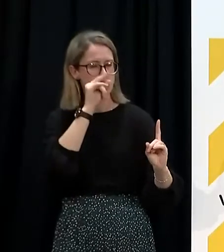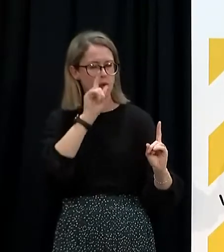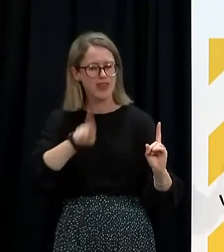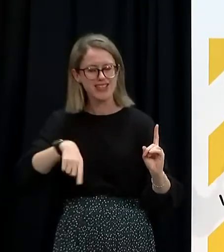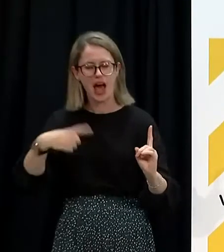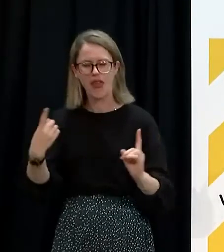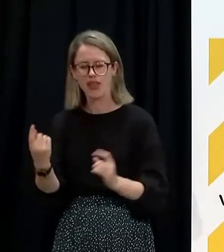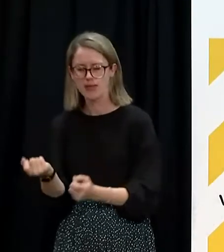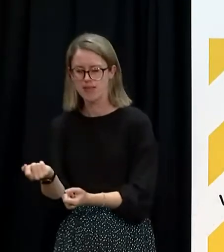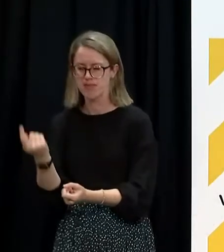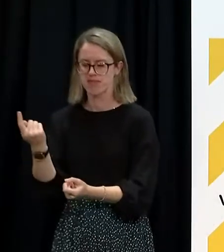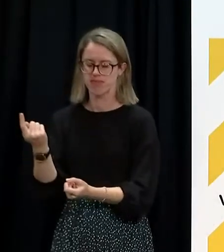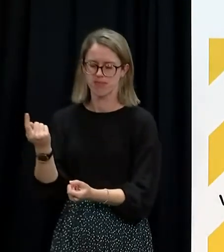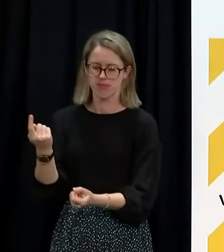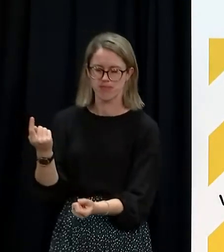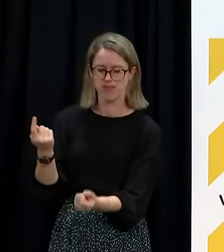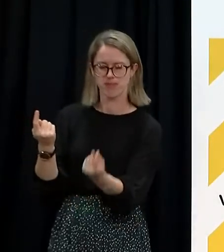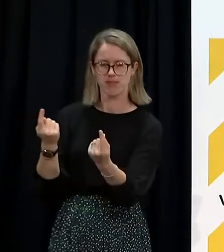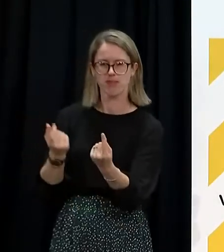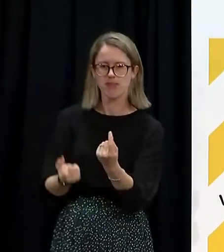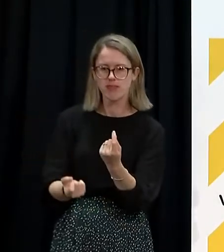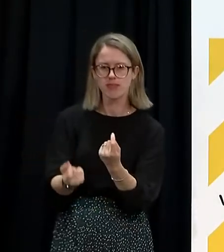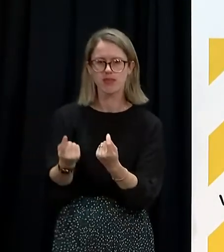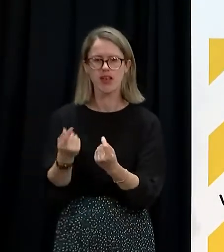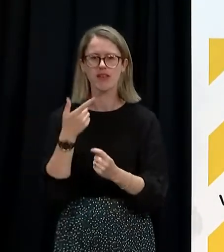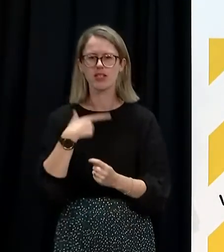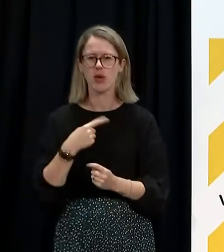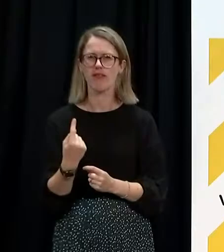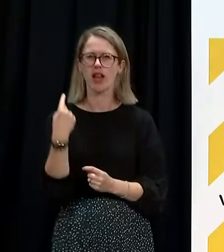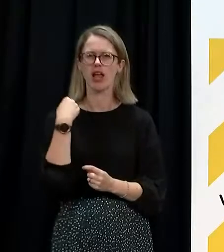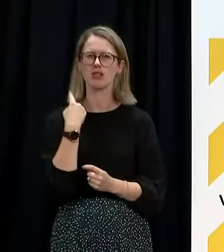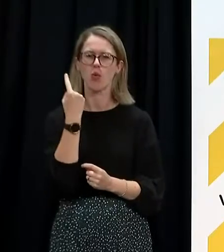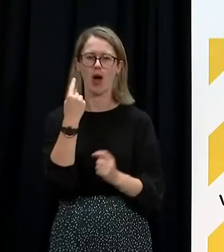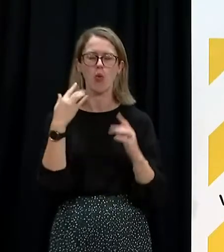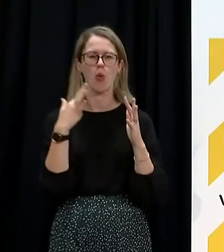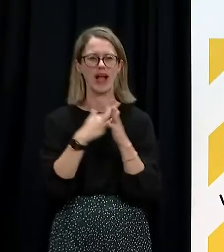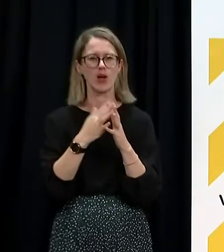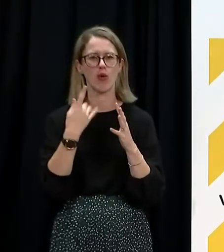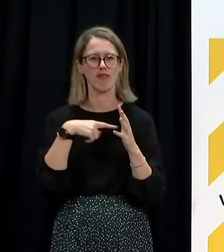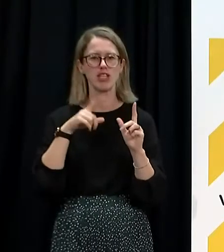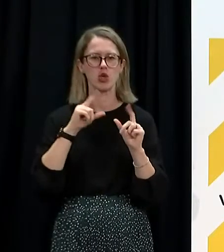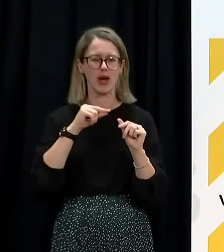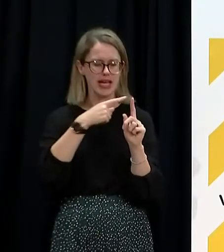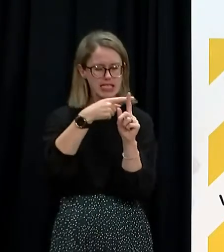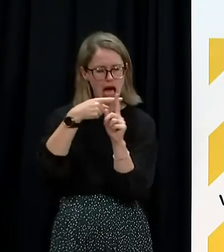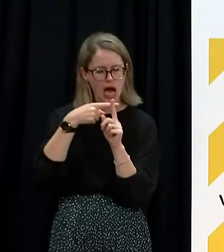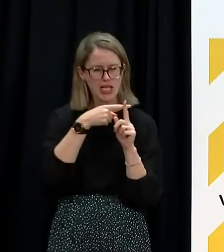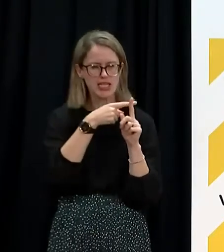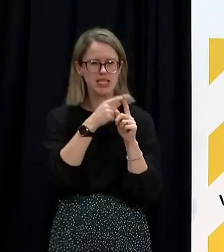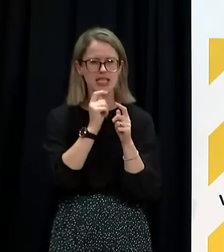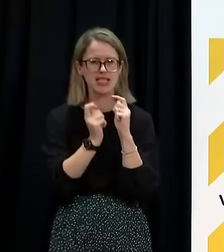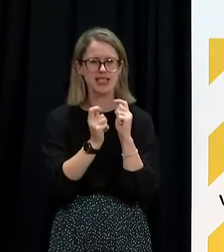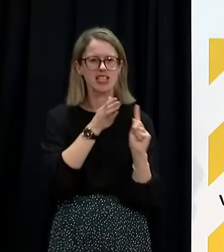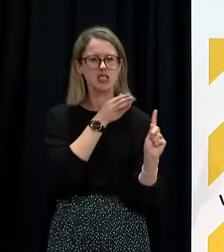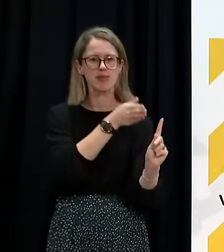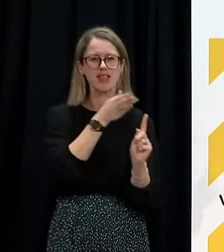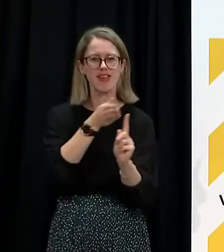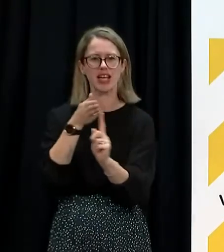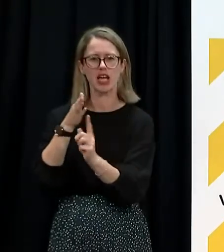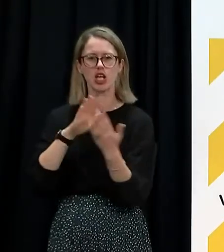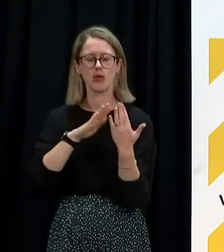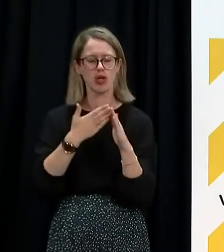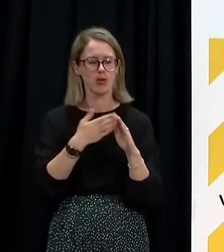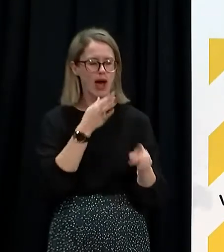undetected cases, and hence why for the last 6 days or a week there's been very targeted testing in communities, not just